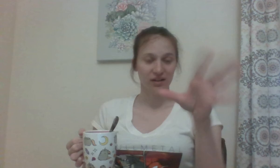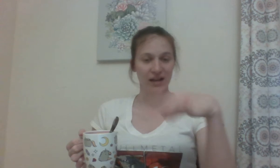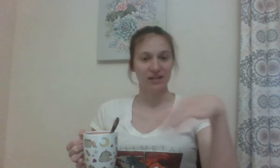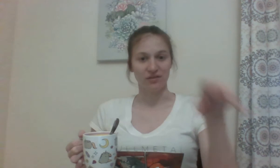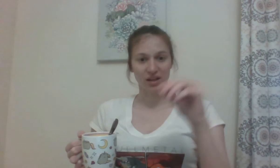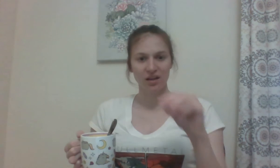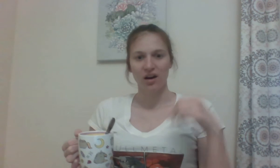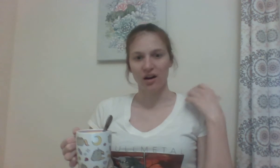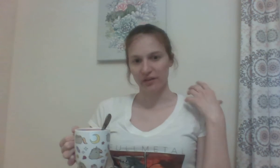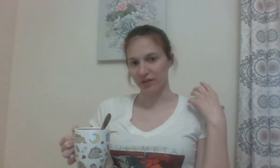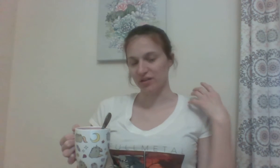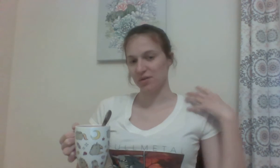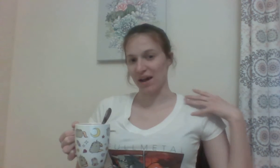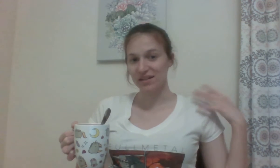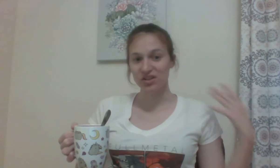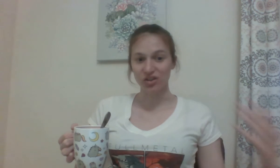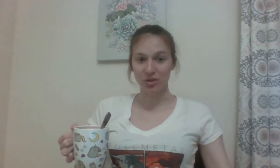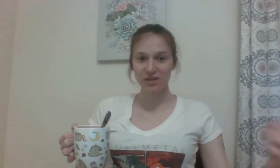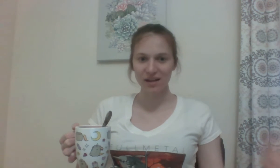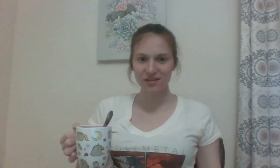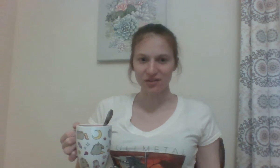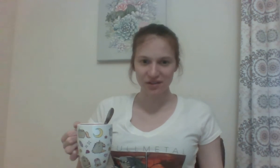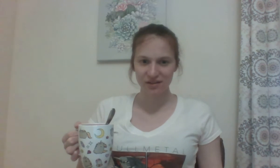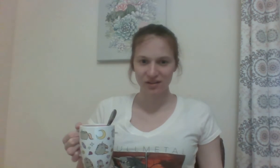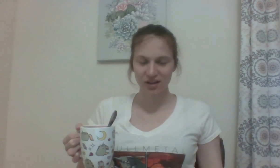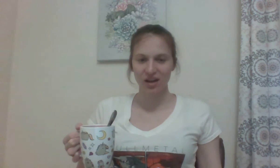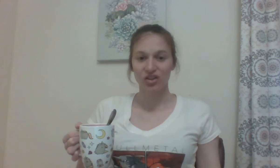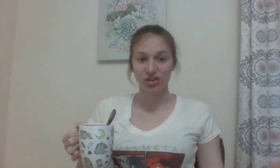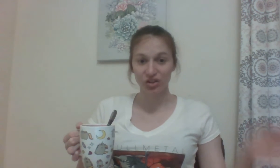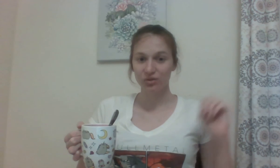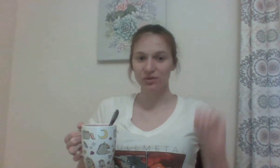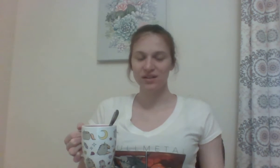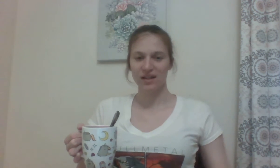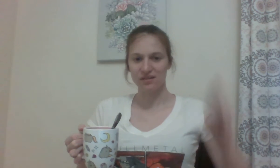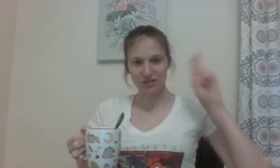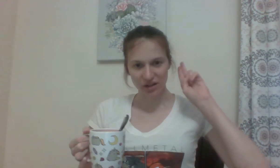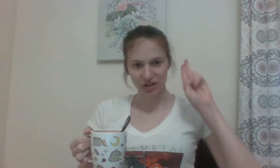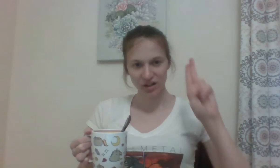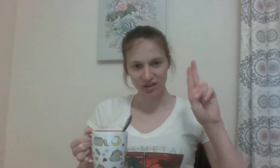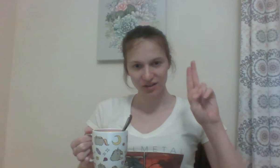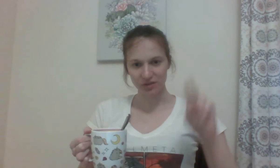collectively are referred to as utensils. U-tensils for letter U.